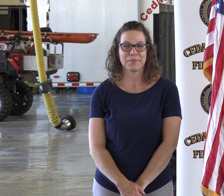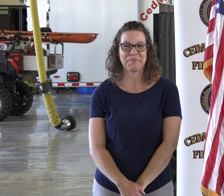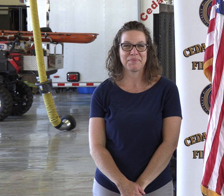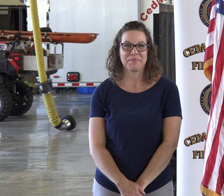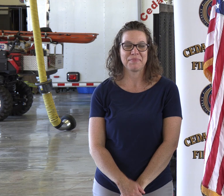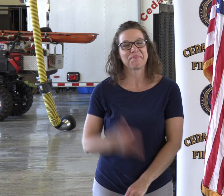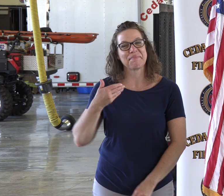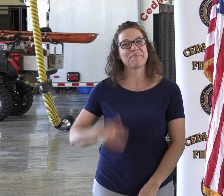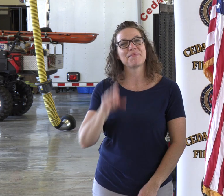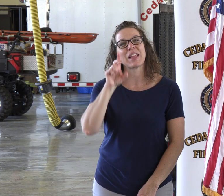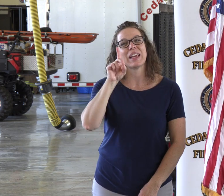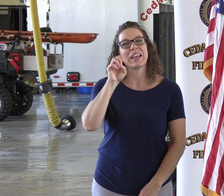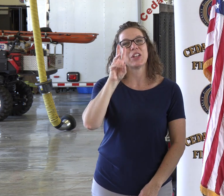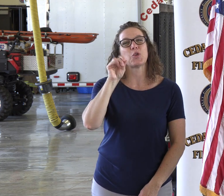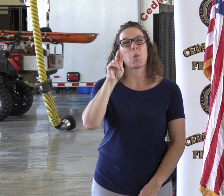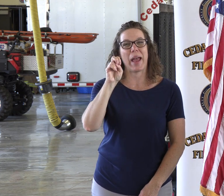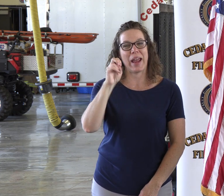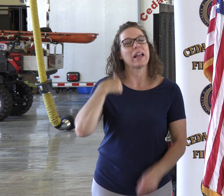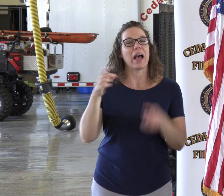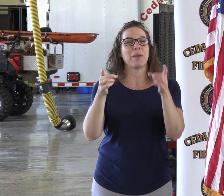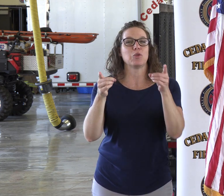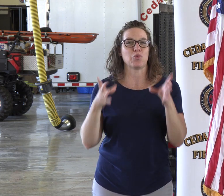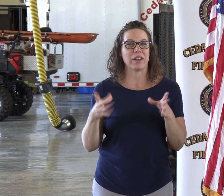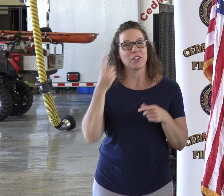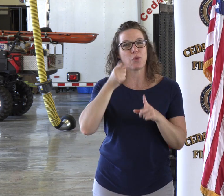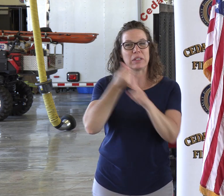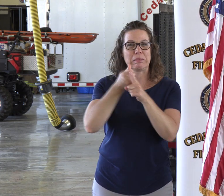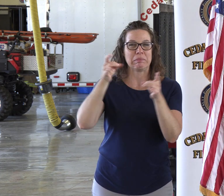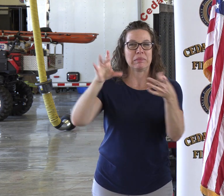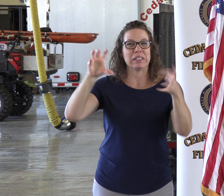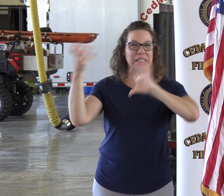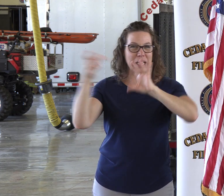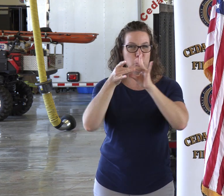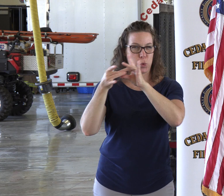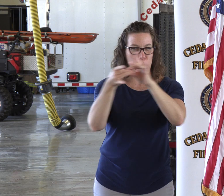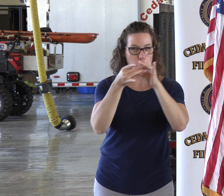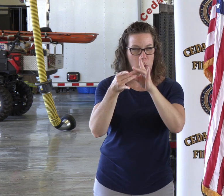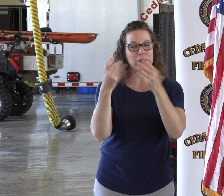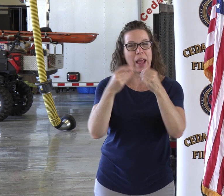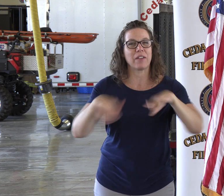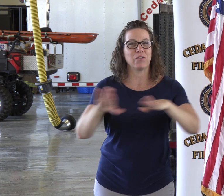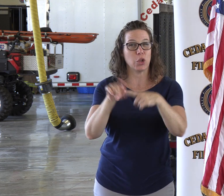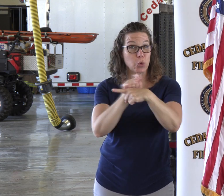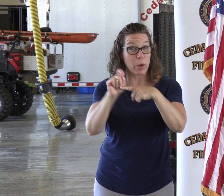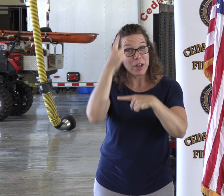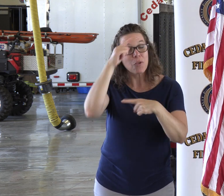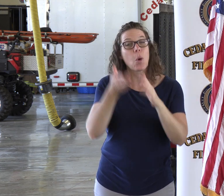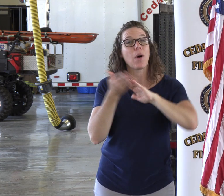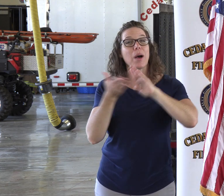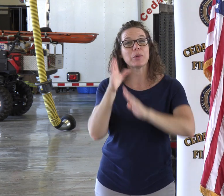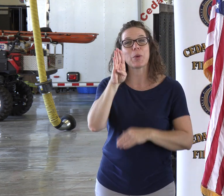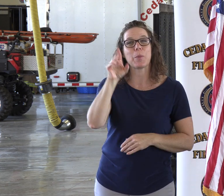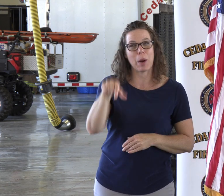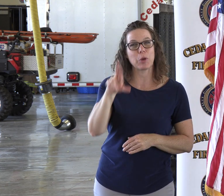First of all, my name is Dwayne Daniel. I'm the Director of Disaster Coordination and Field Training with Operation Barbecue Relief.